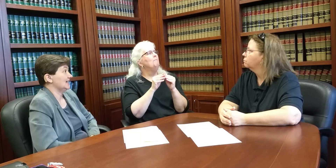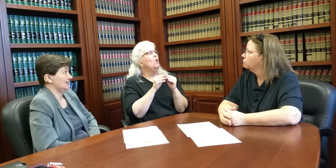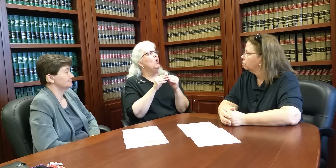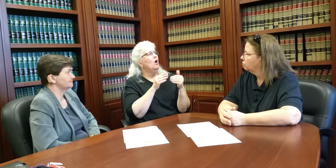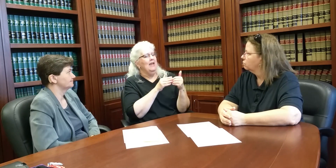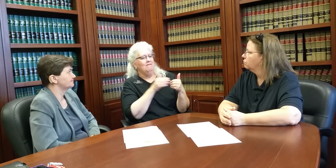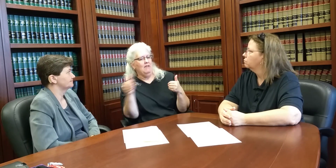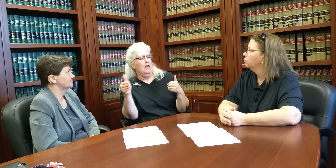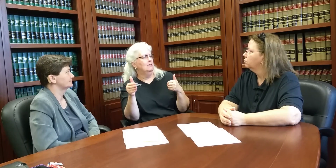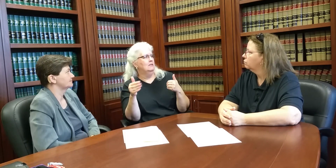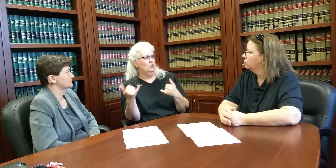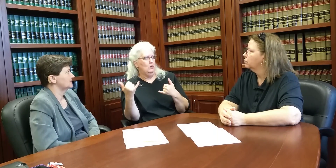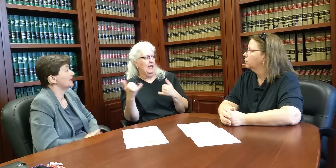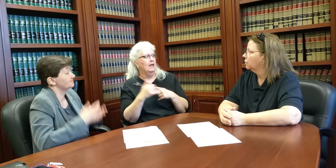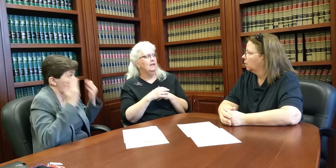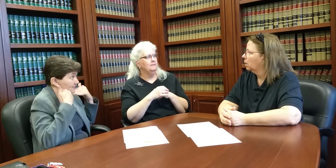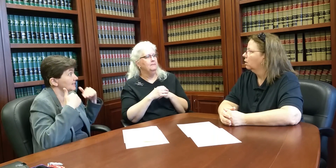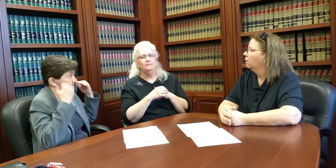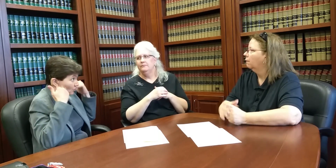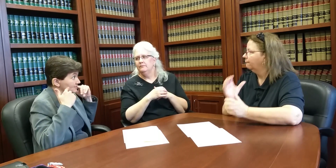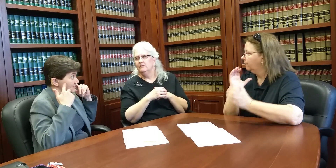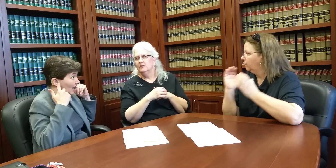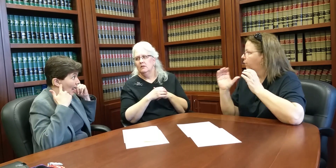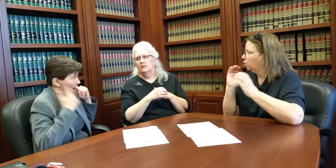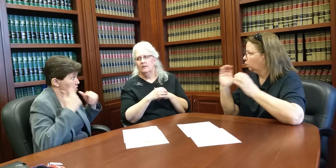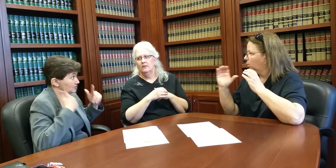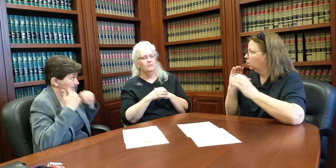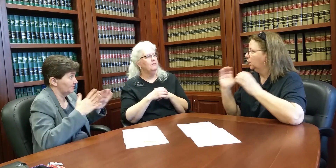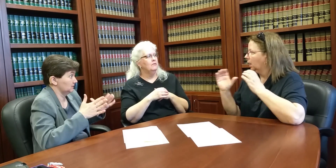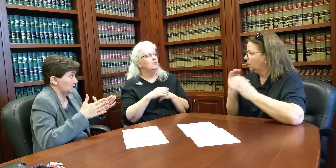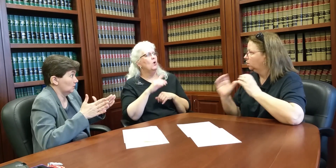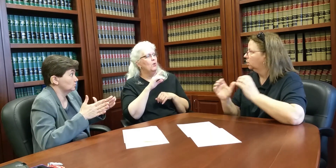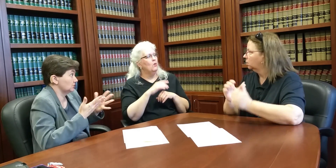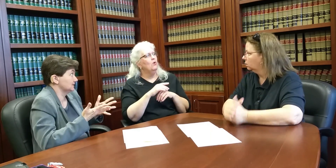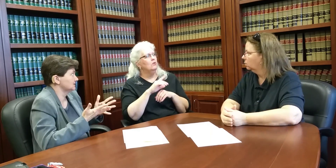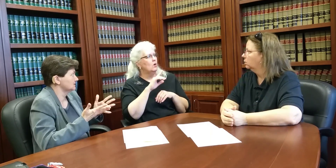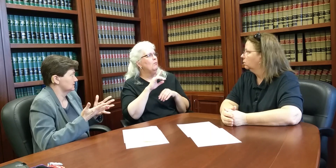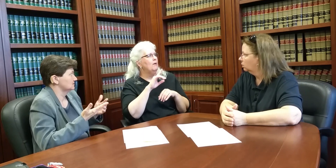today. As far as air disability goes, yeah.